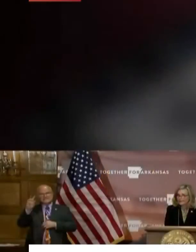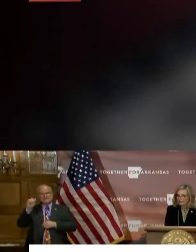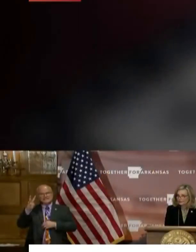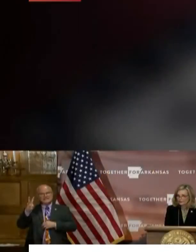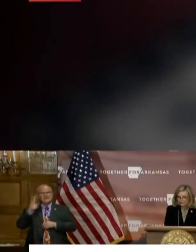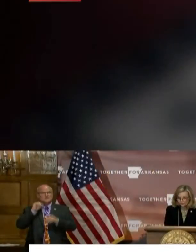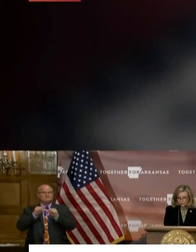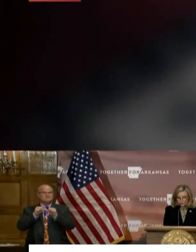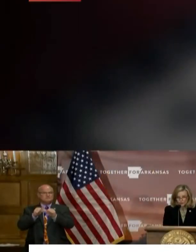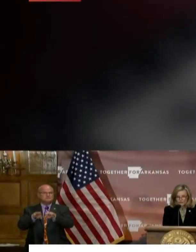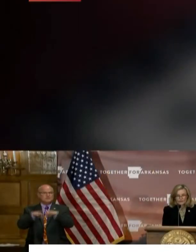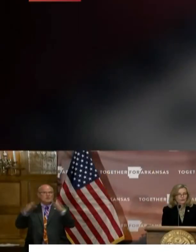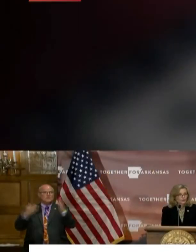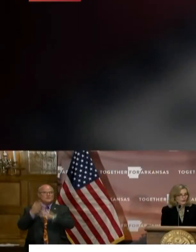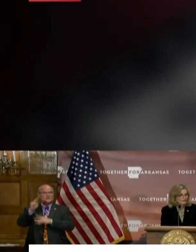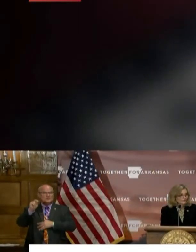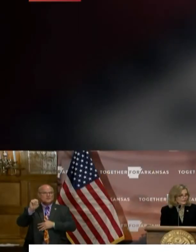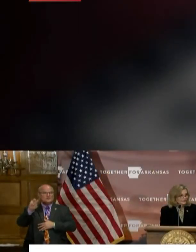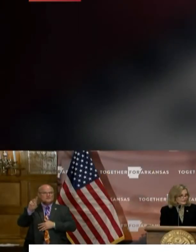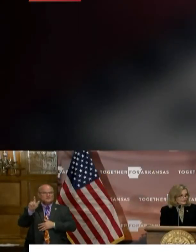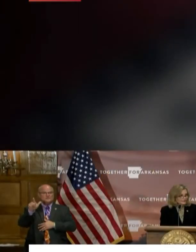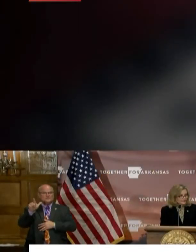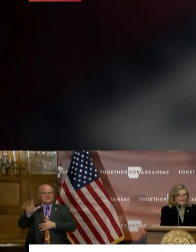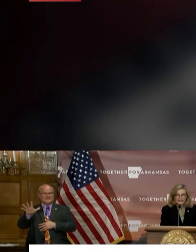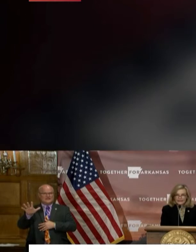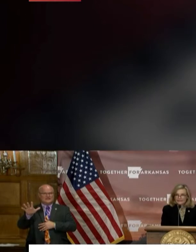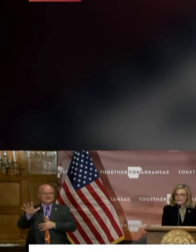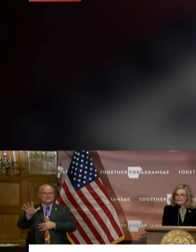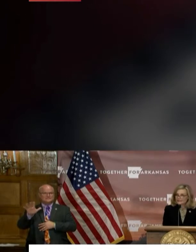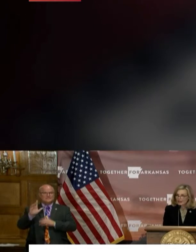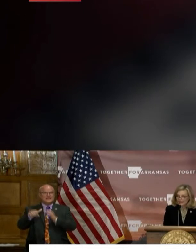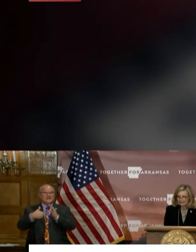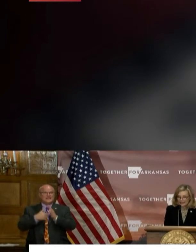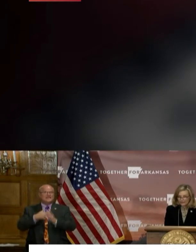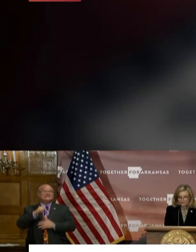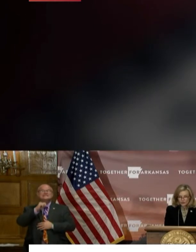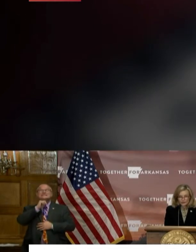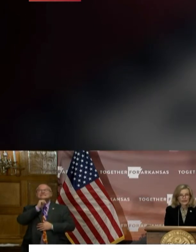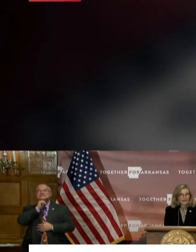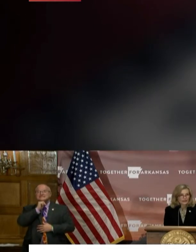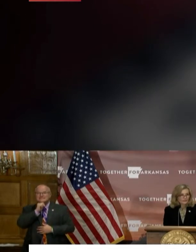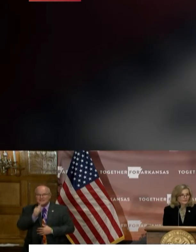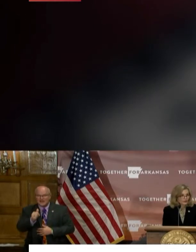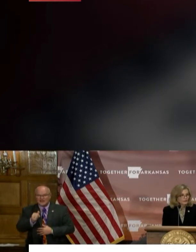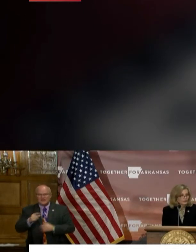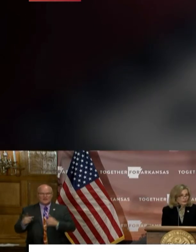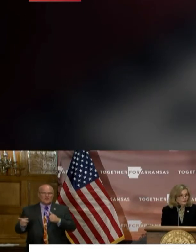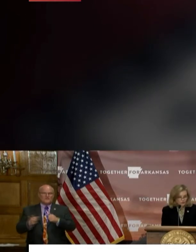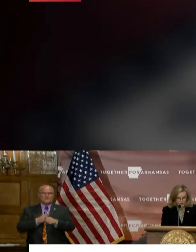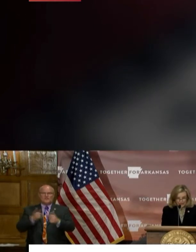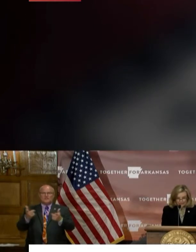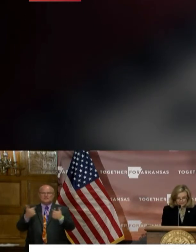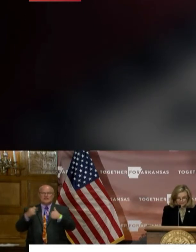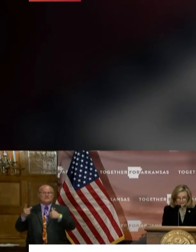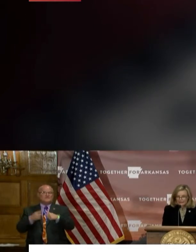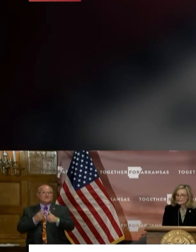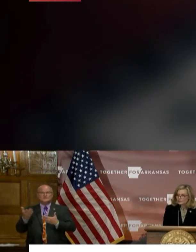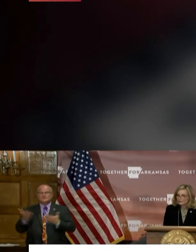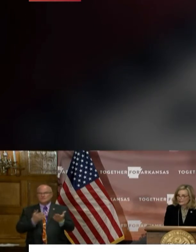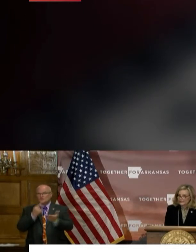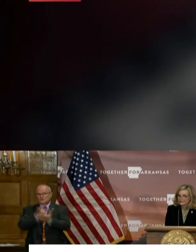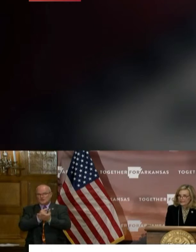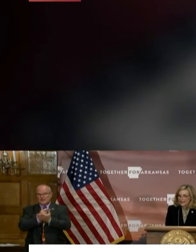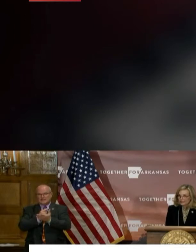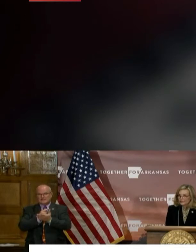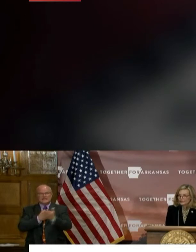it will be open through November 25th. This is not a first-come, first-served grant.